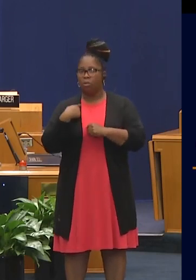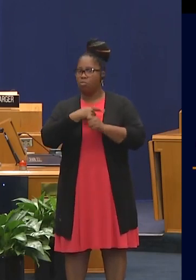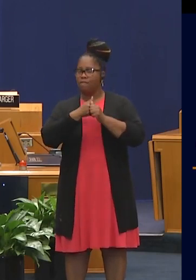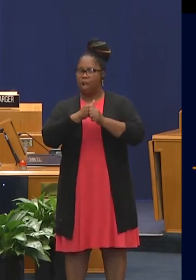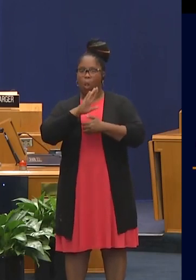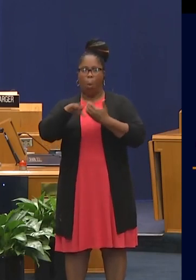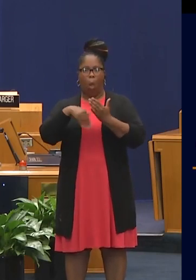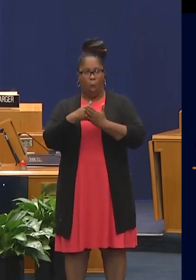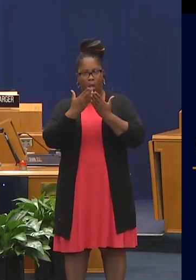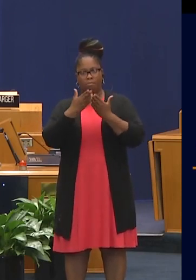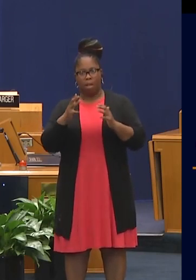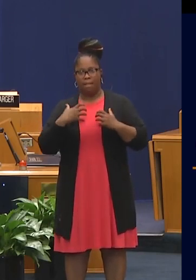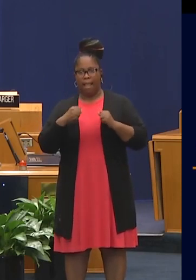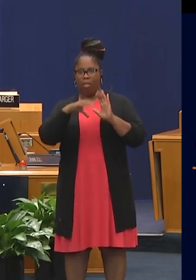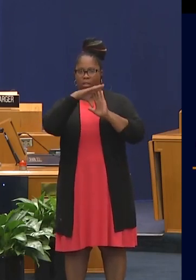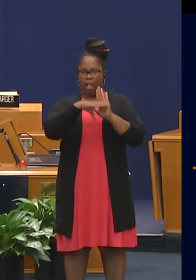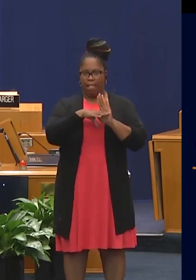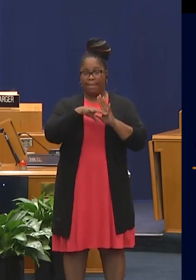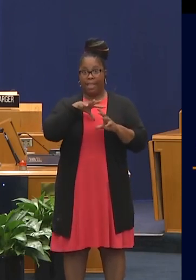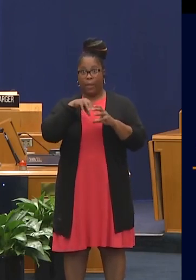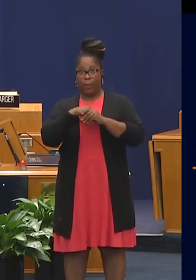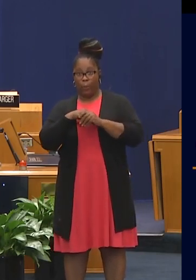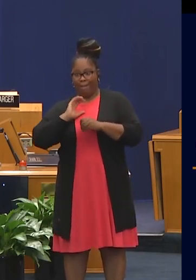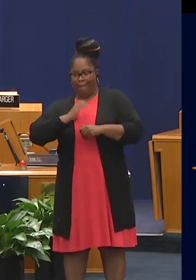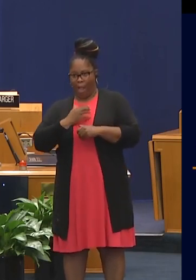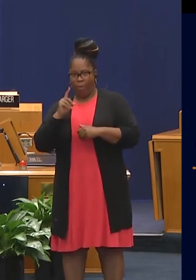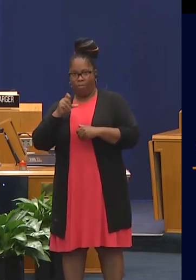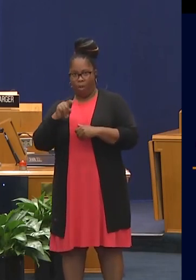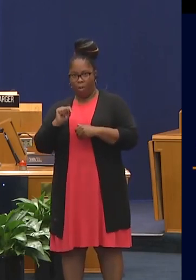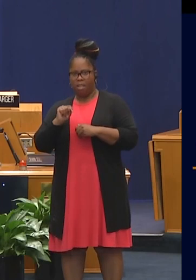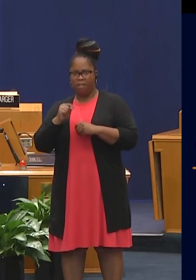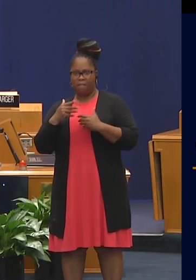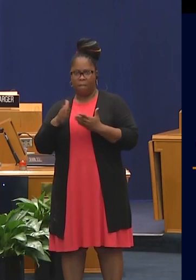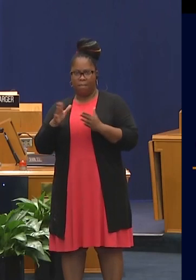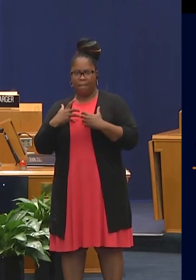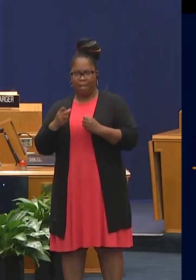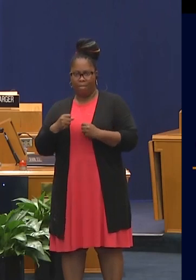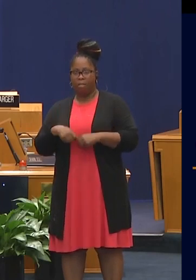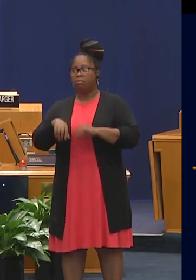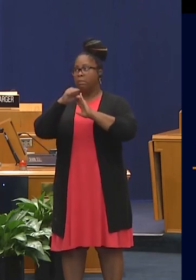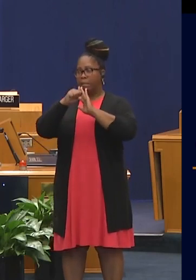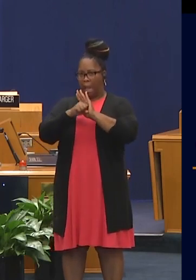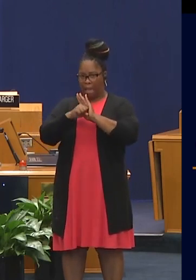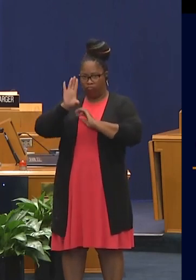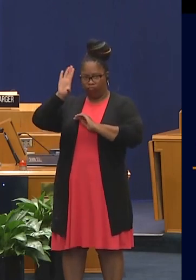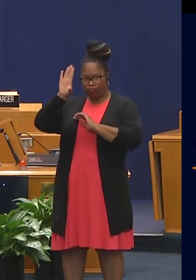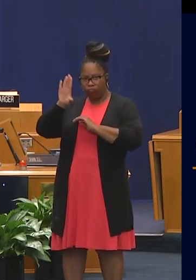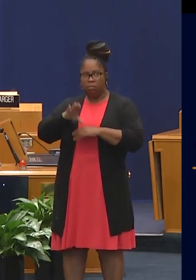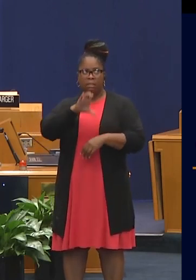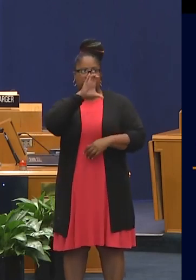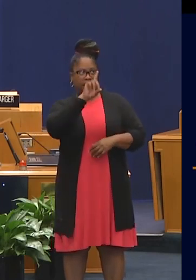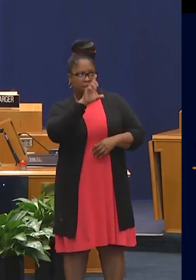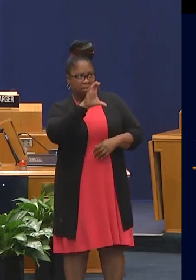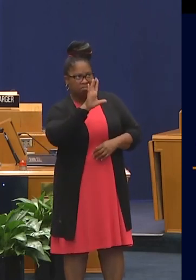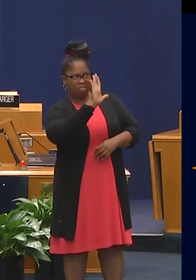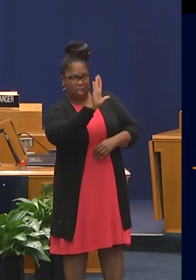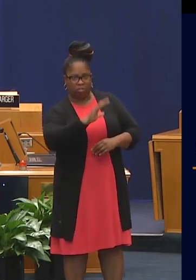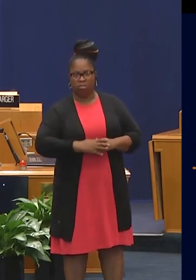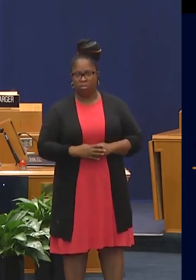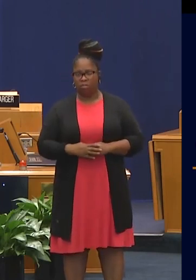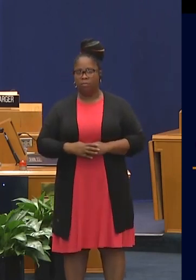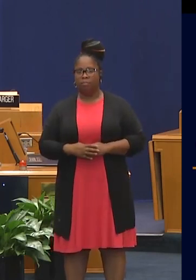health guidelines, including those put out by our own public health department, as well as the state and the Centers for Disease Control. I'll also give